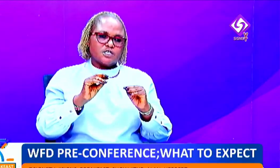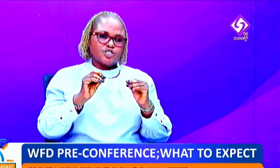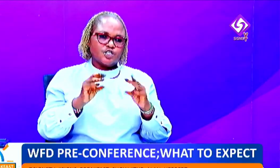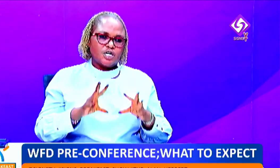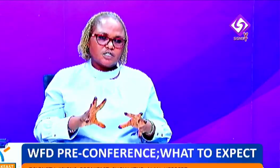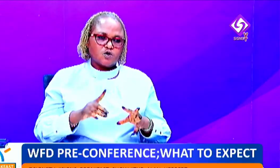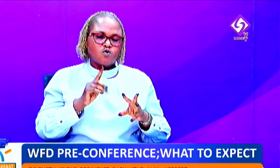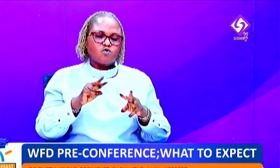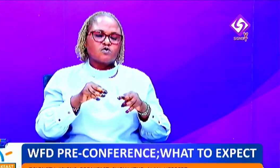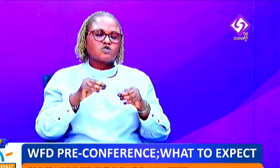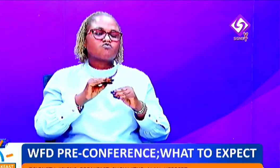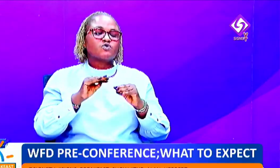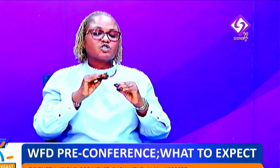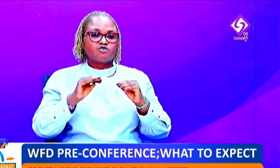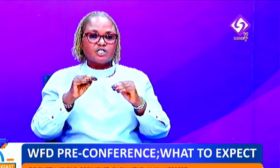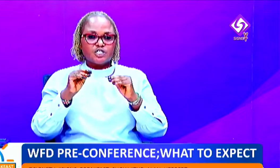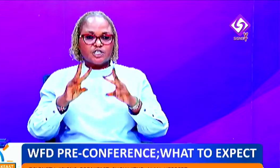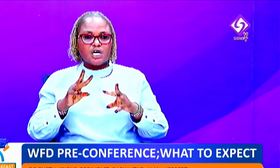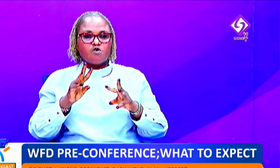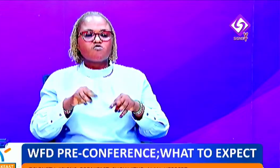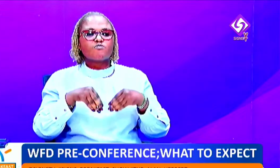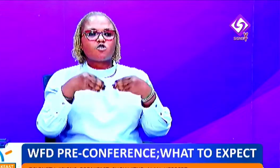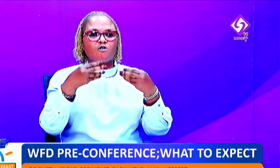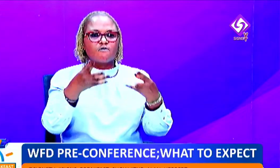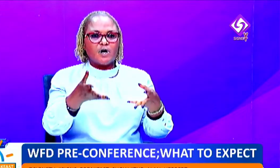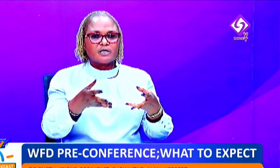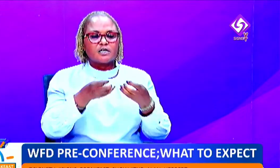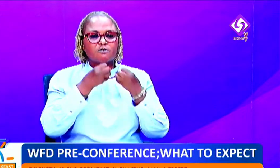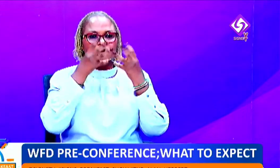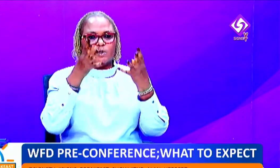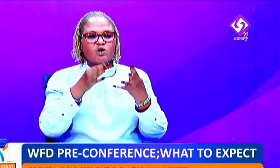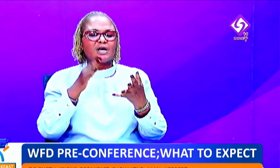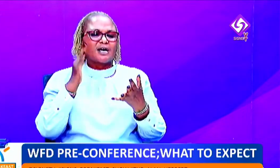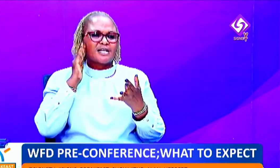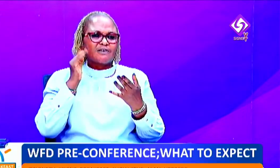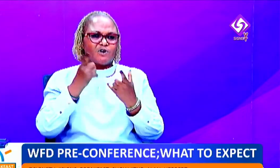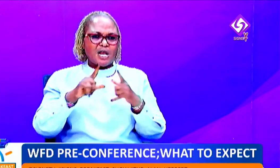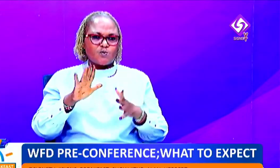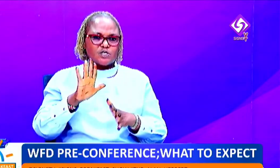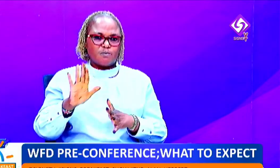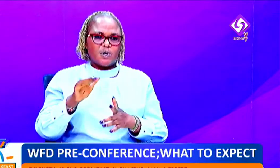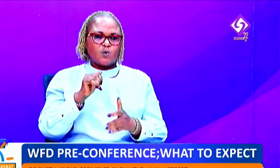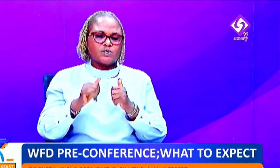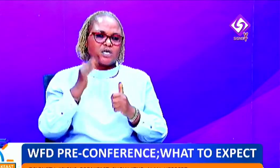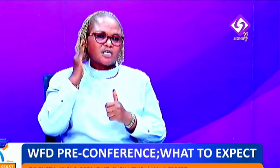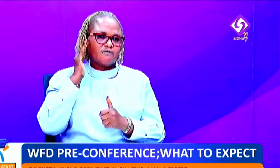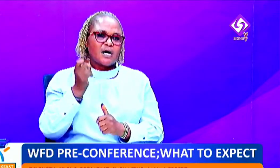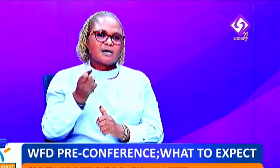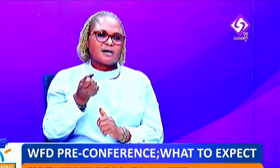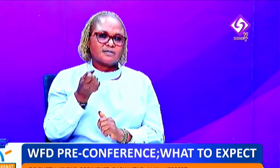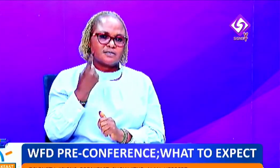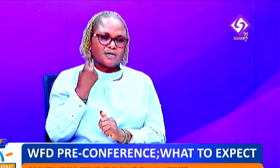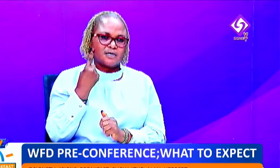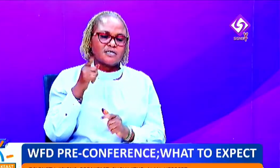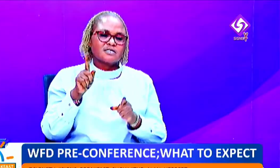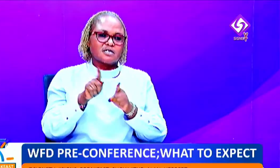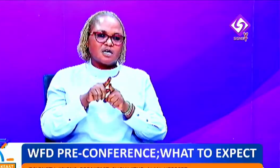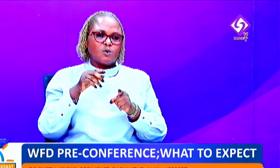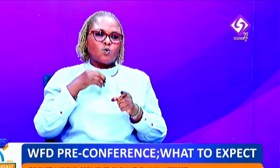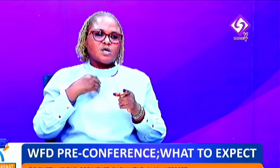6 schools for the deaf, where we have trained teachers to provide comprehensive sexuality education in sign language, because that is the